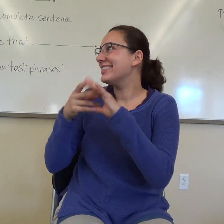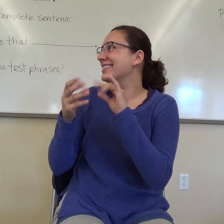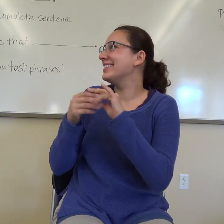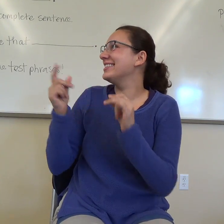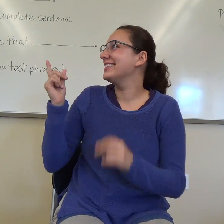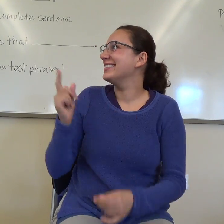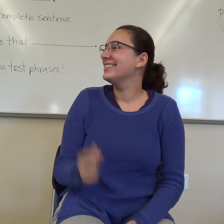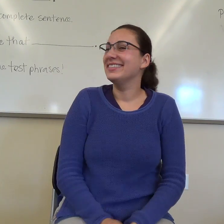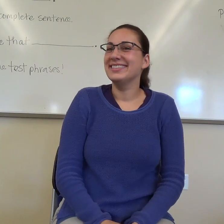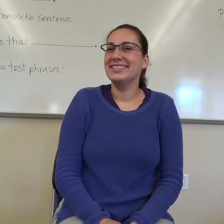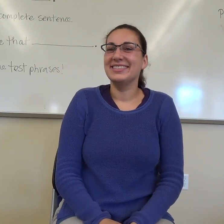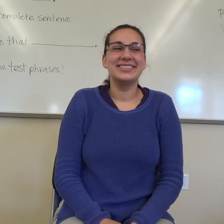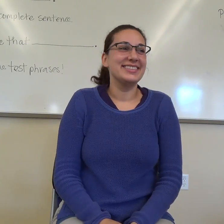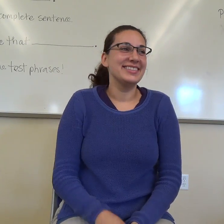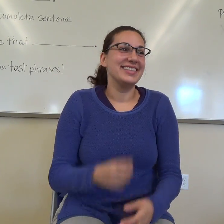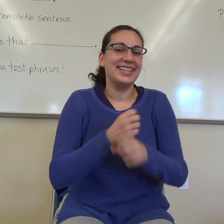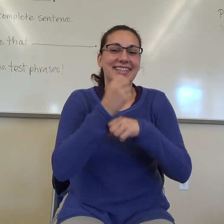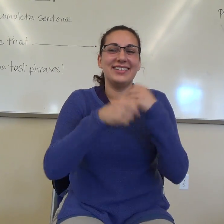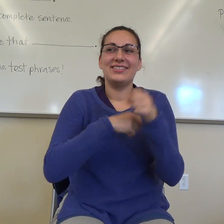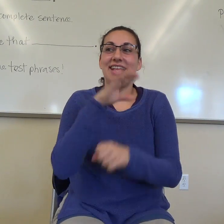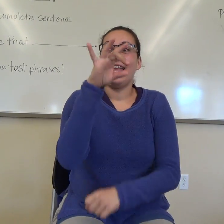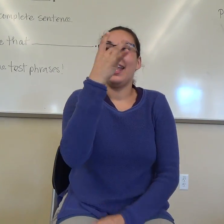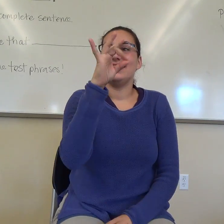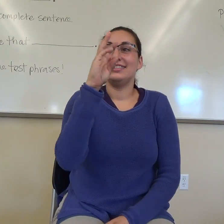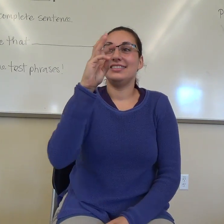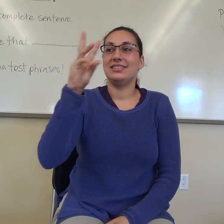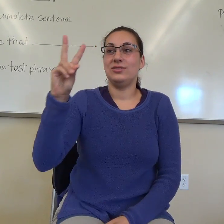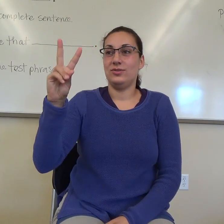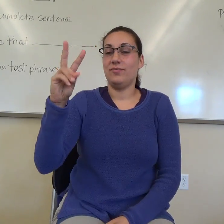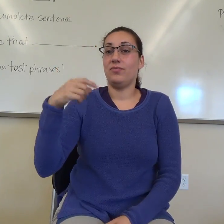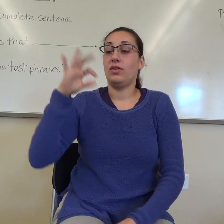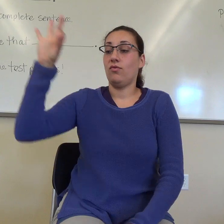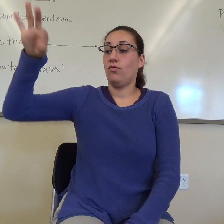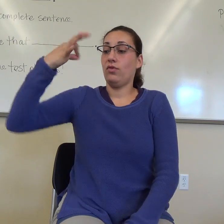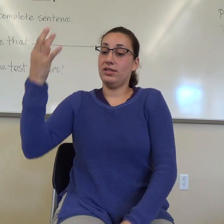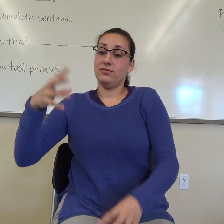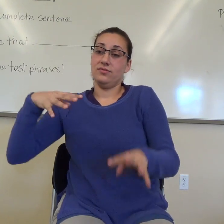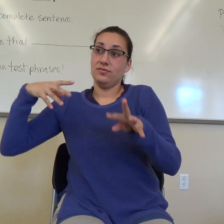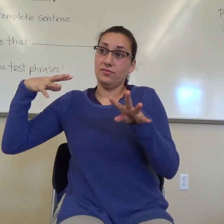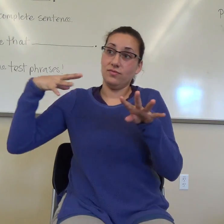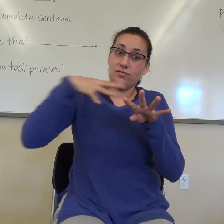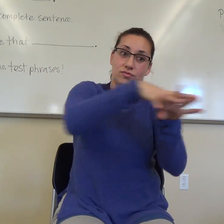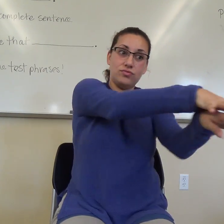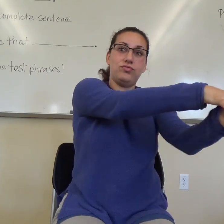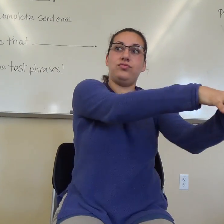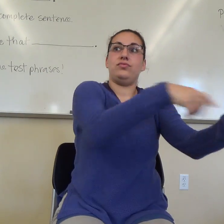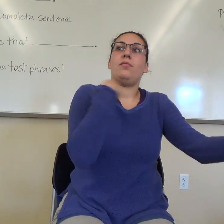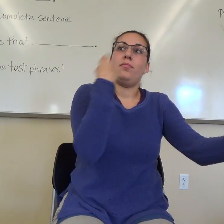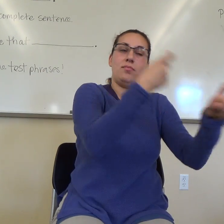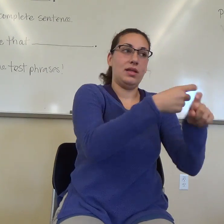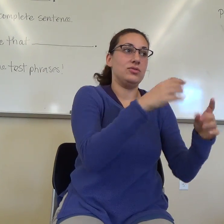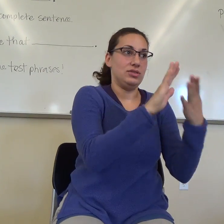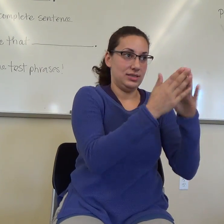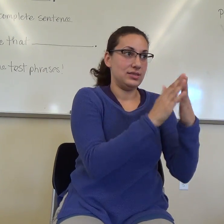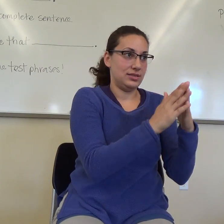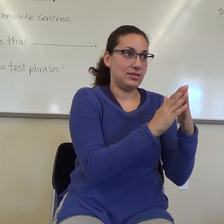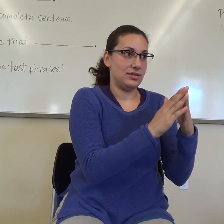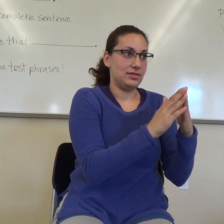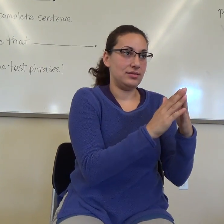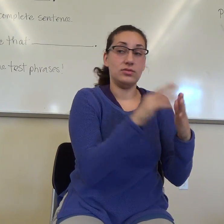In 1862, France invaded the Gulf of Mexico and marched toward Mexico City, okay? So the French came